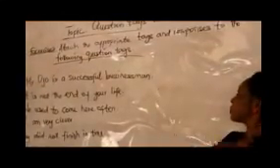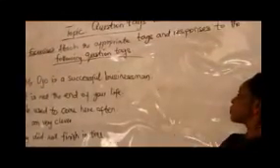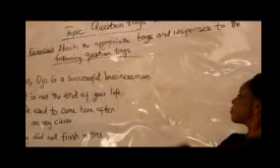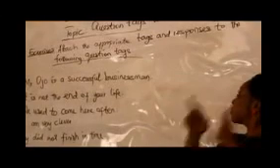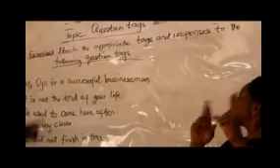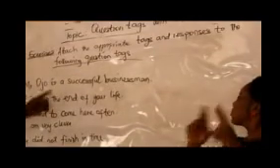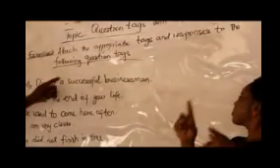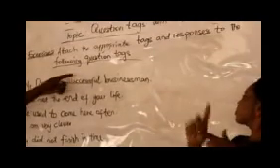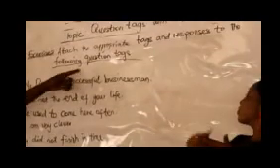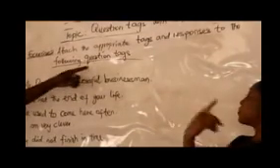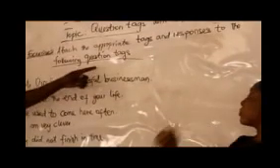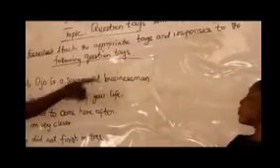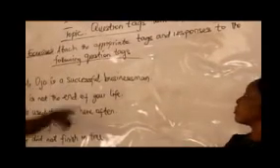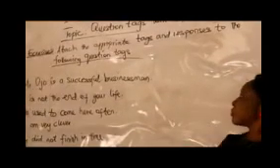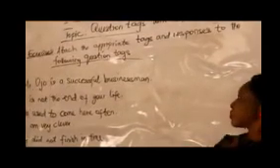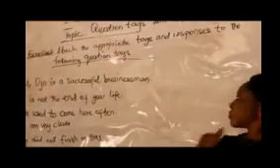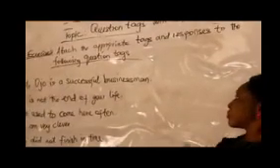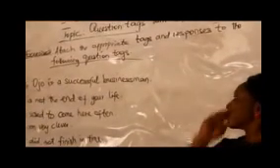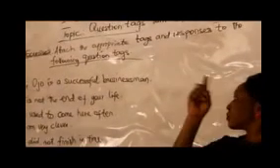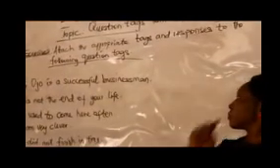responses to the following question